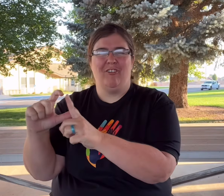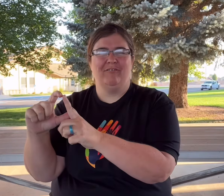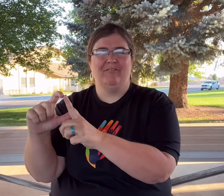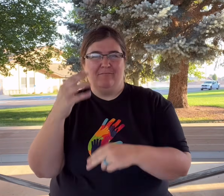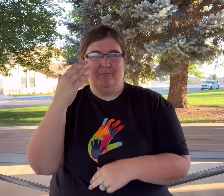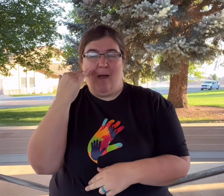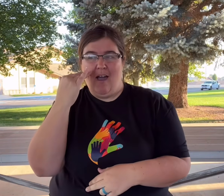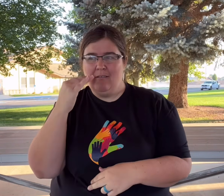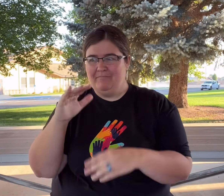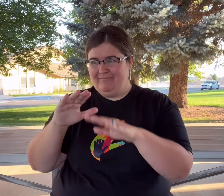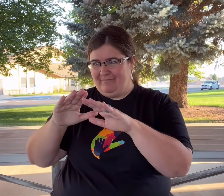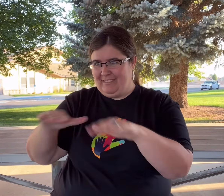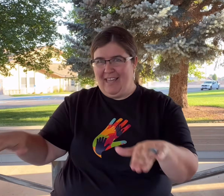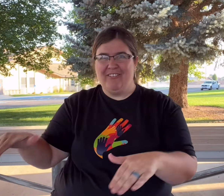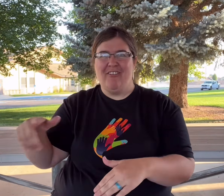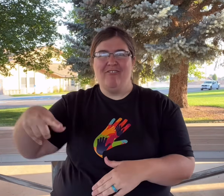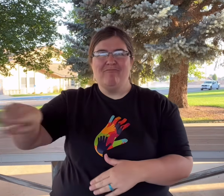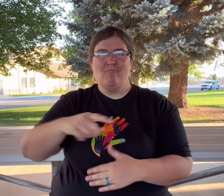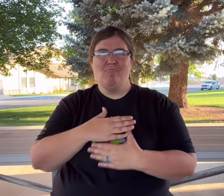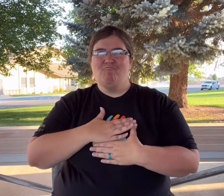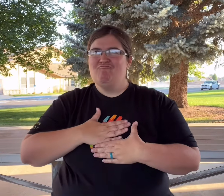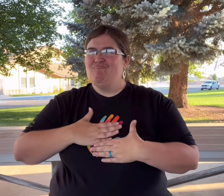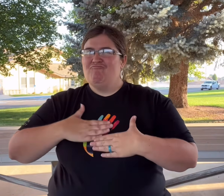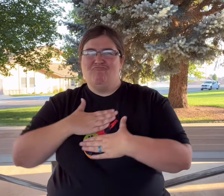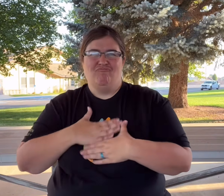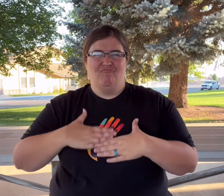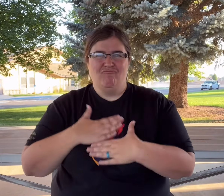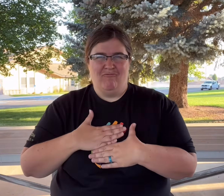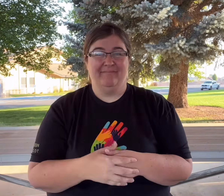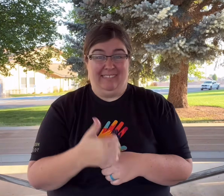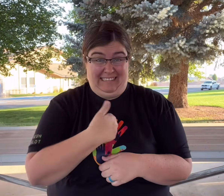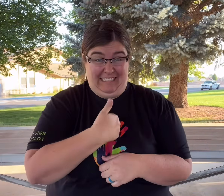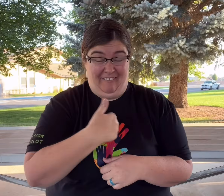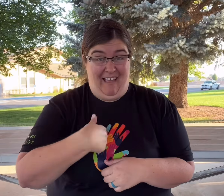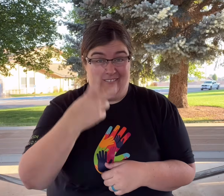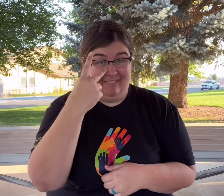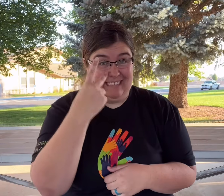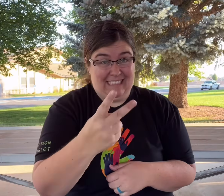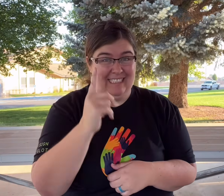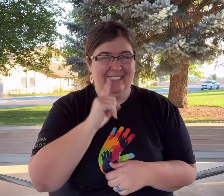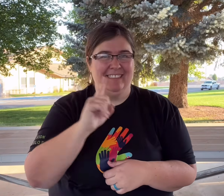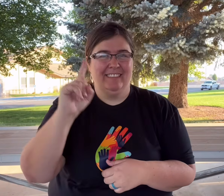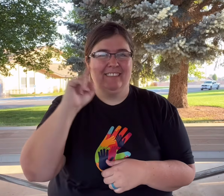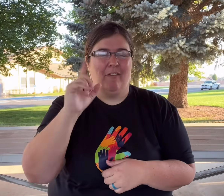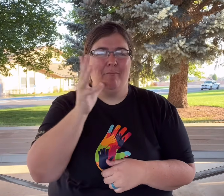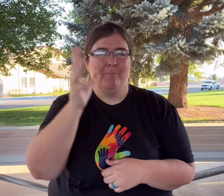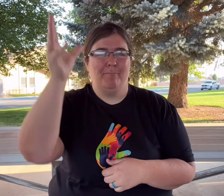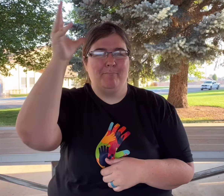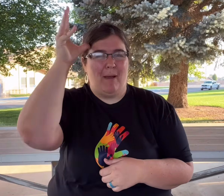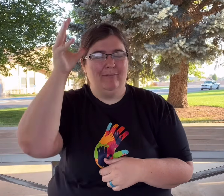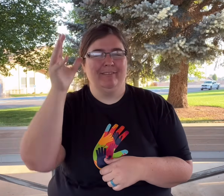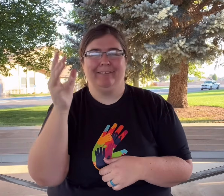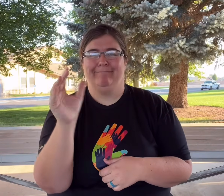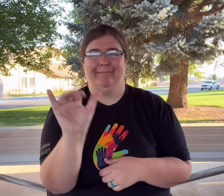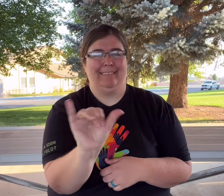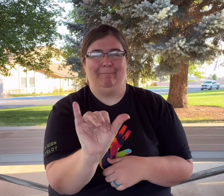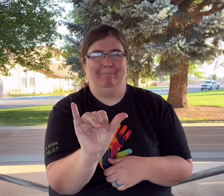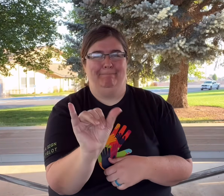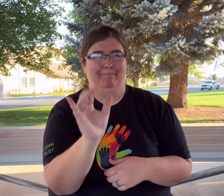Why? Because children love that. Well, I've seen deaf parents do the same exact thing for their kids. They